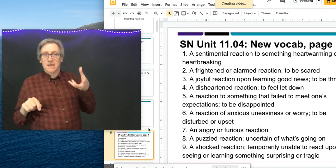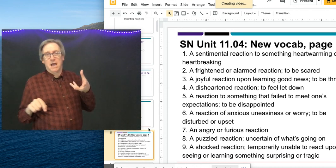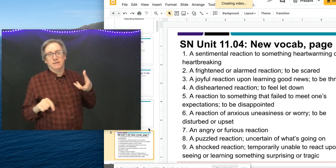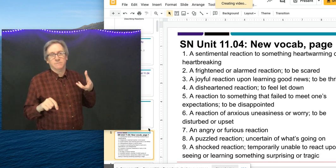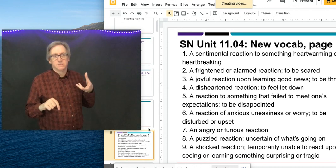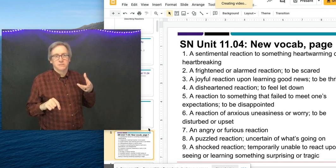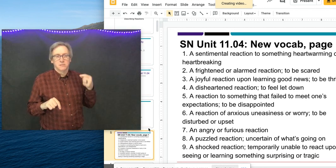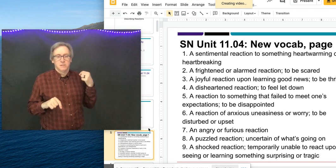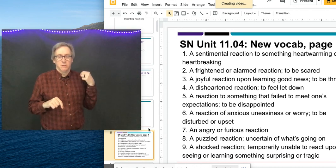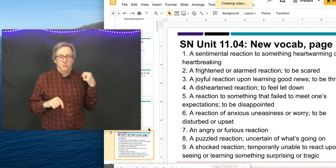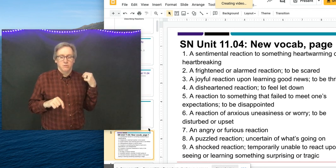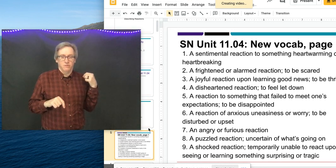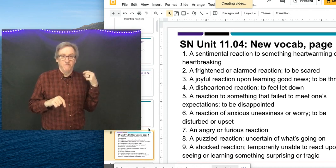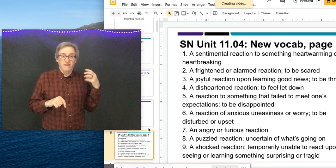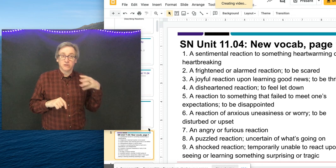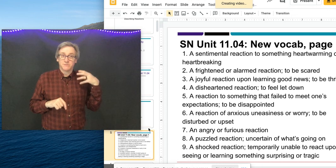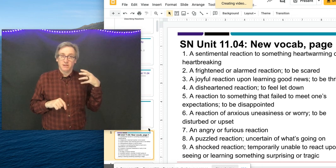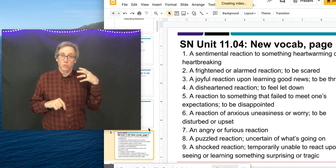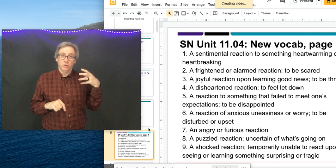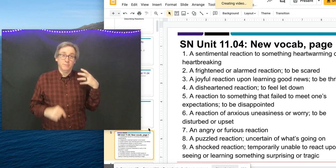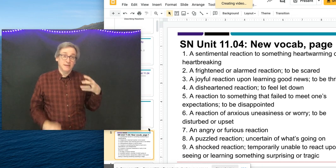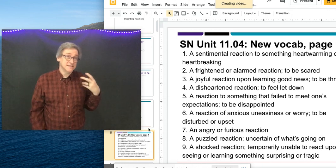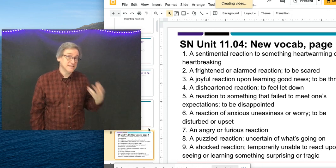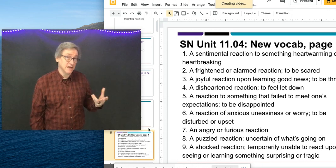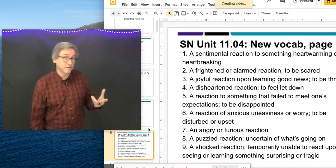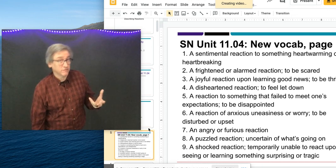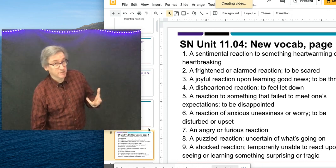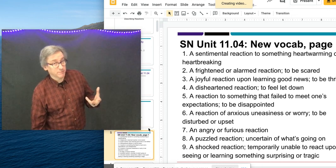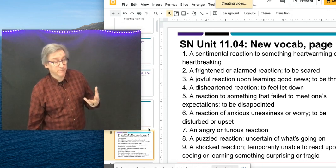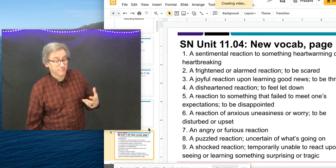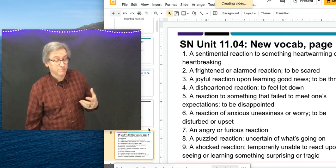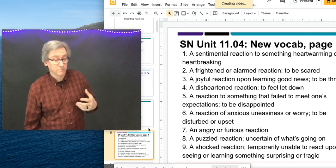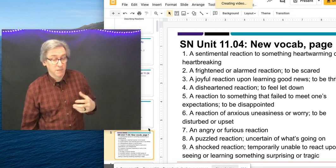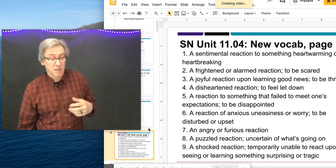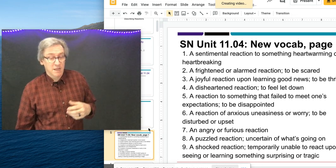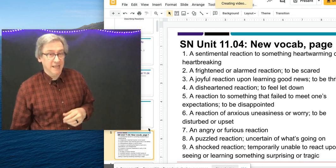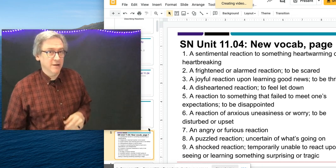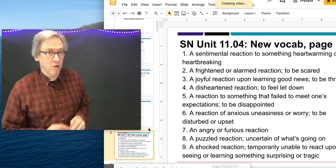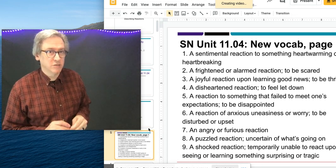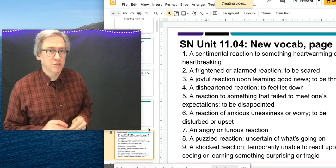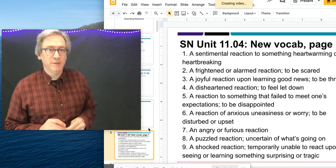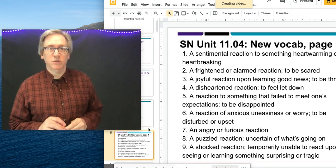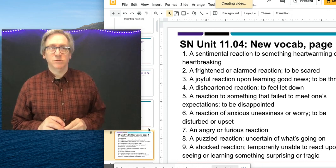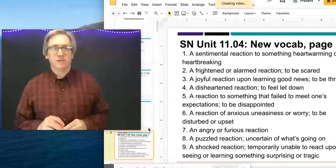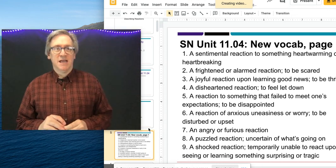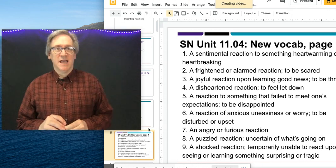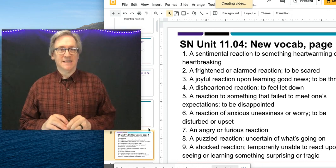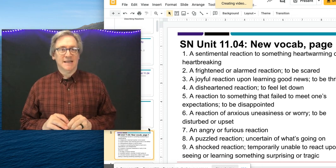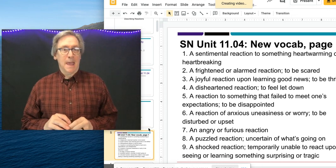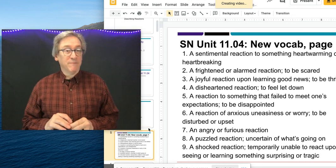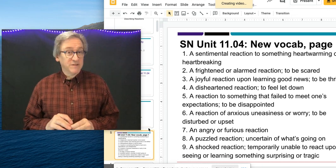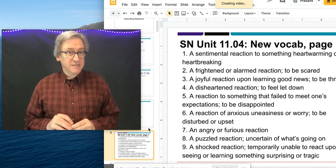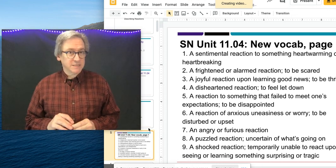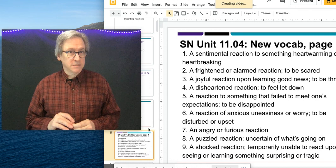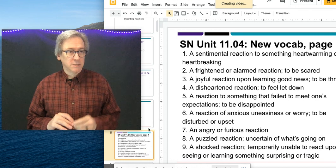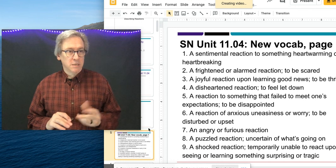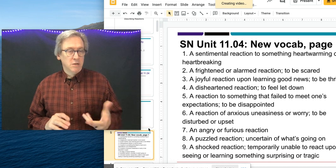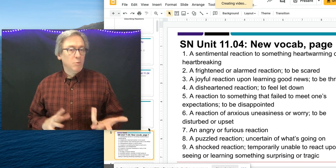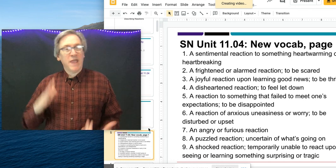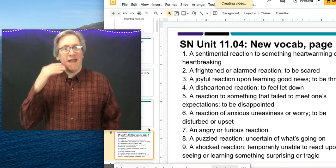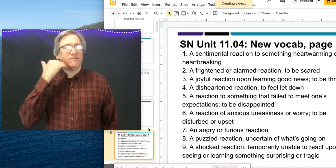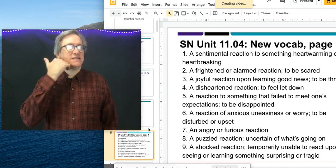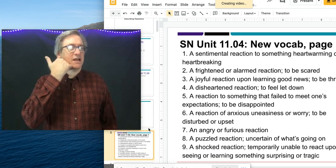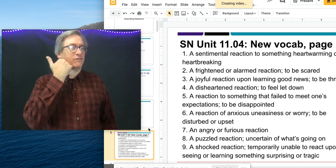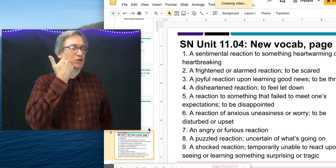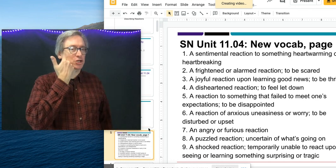Many times, the finger spelling will be the sign for something. It can also be used as an emphasis.